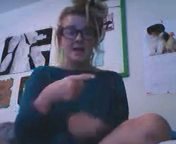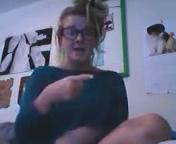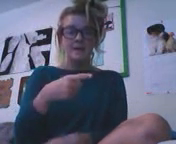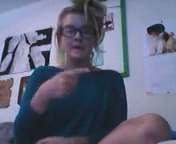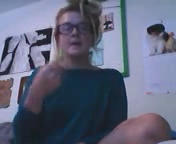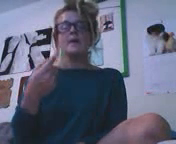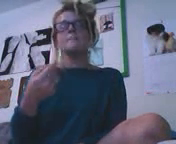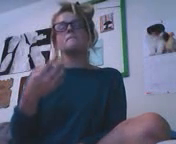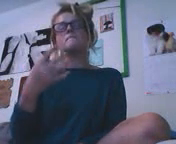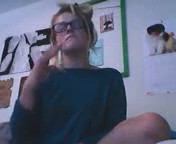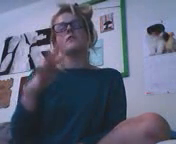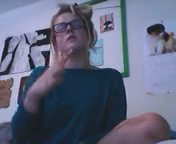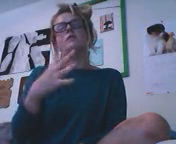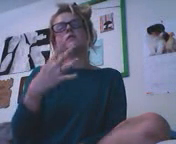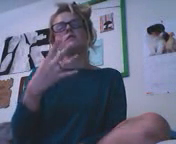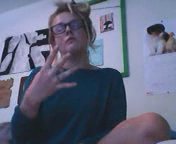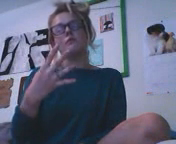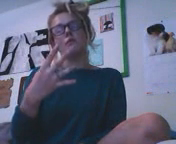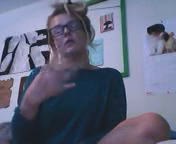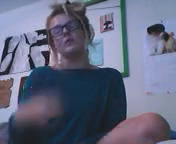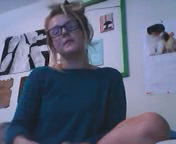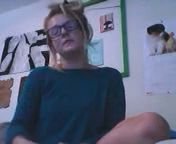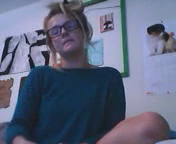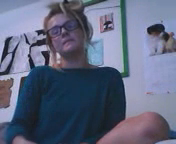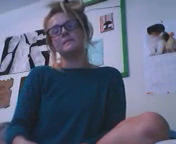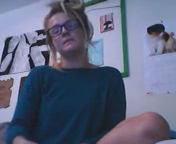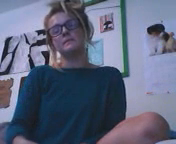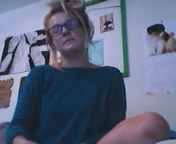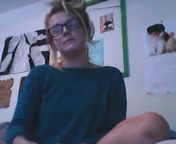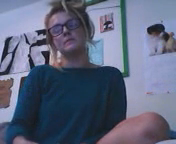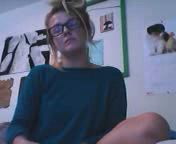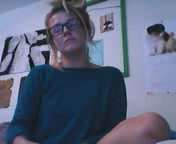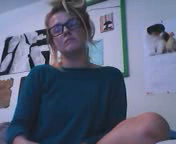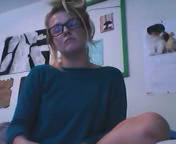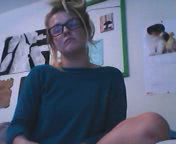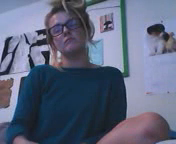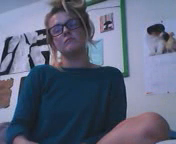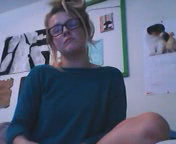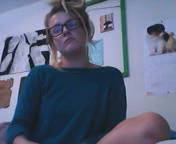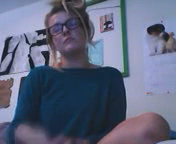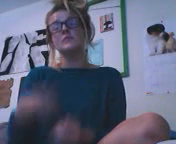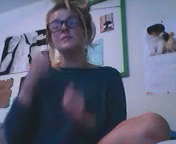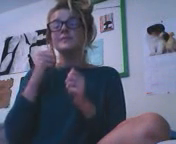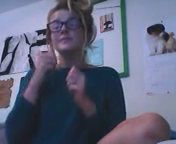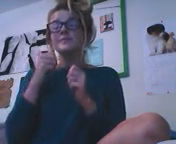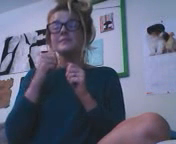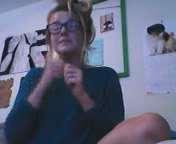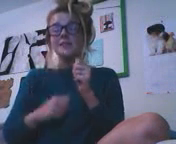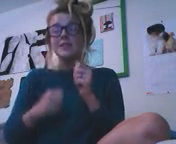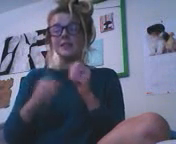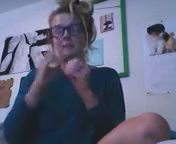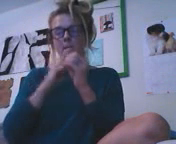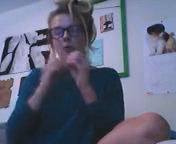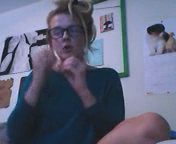4 as the coefficient in front of Cl2 because each molecule of Cl2 has 2 chlorine atoms. So if I